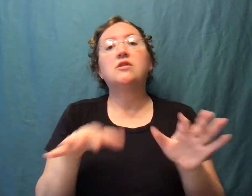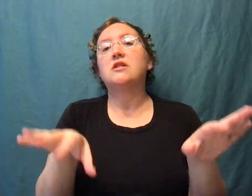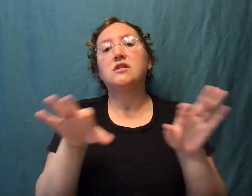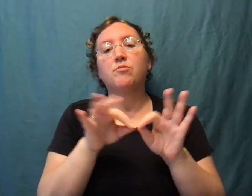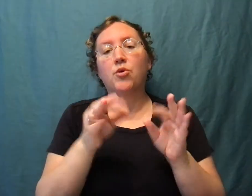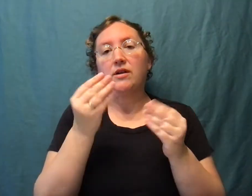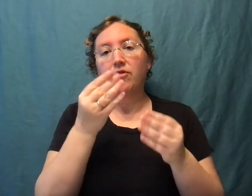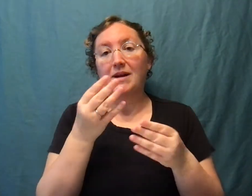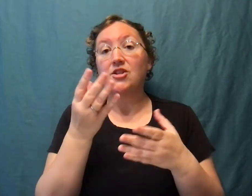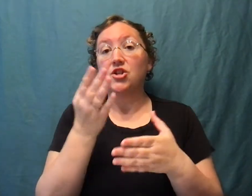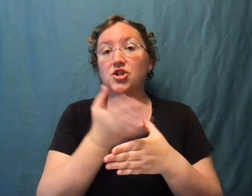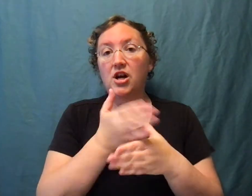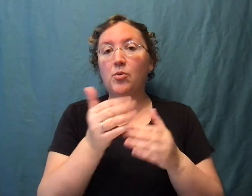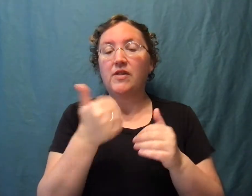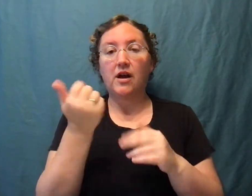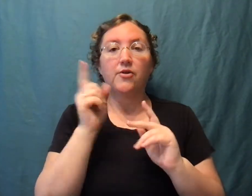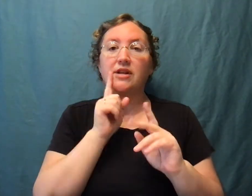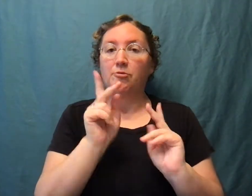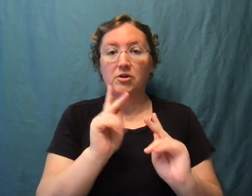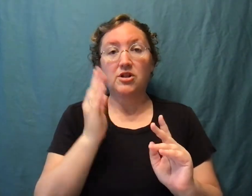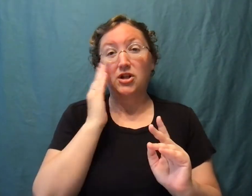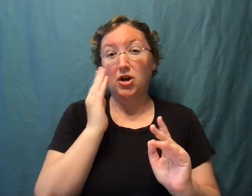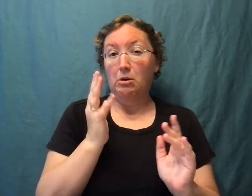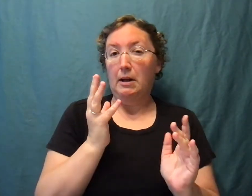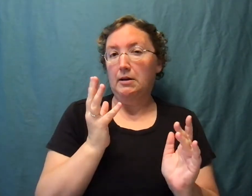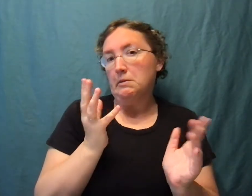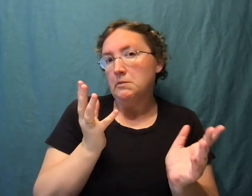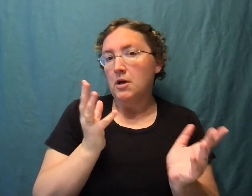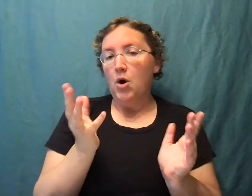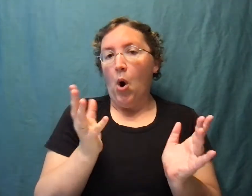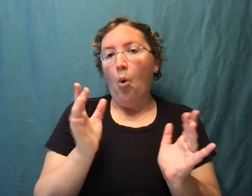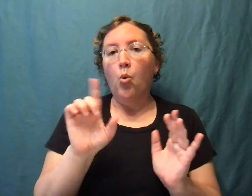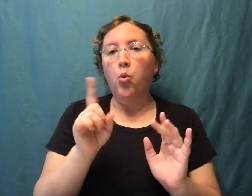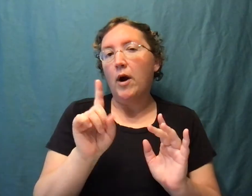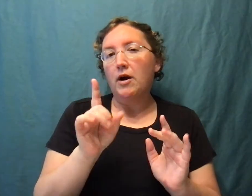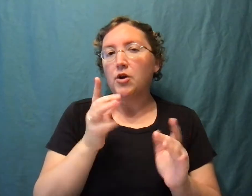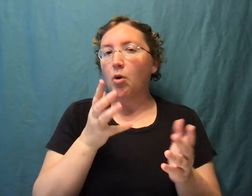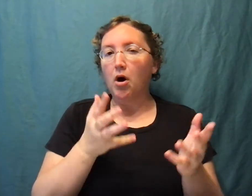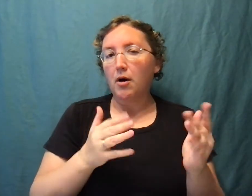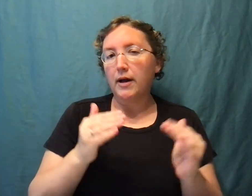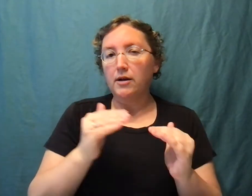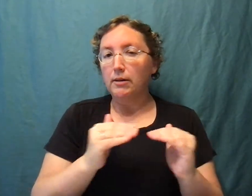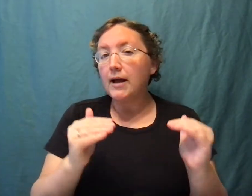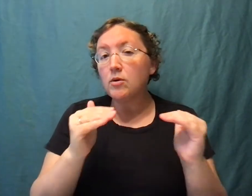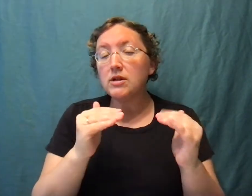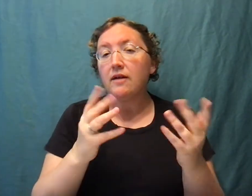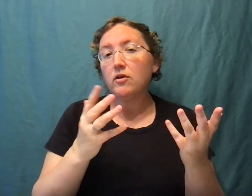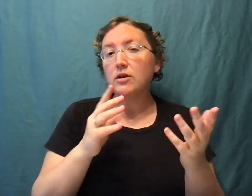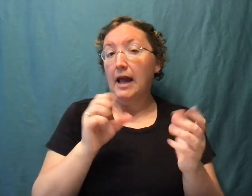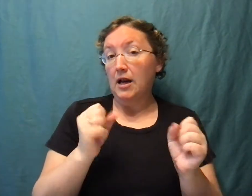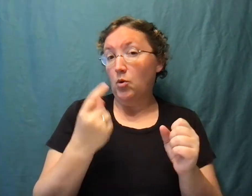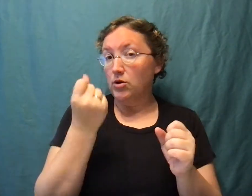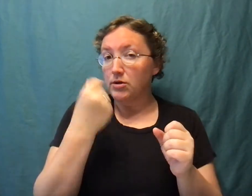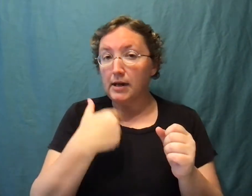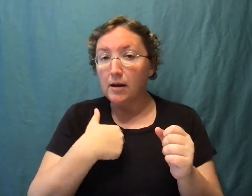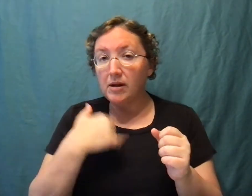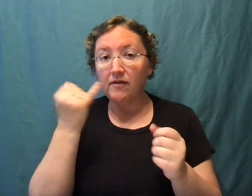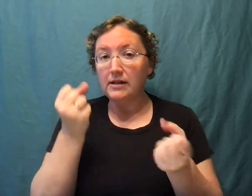is important information to share with the other deaf person to know, like, where you are in your language level. Can you understand me if I sign